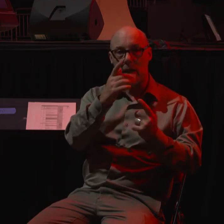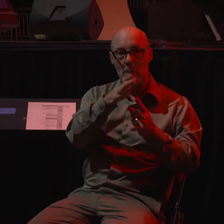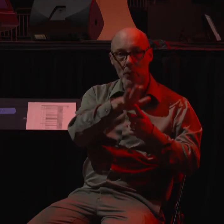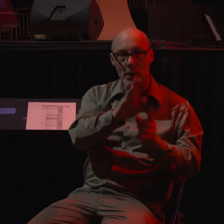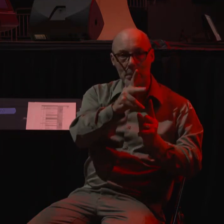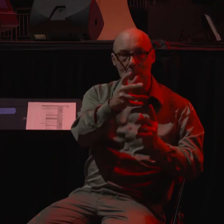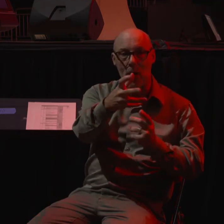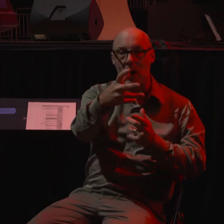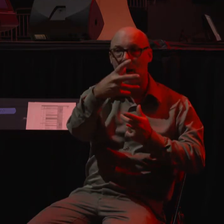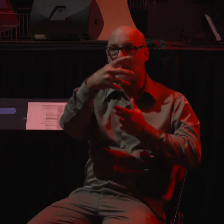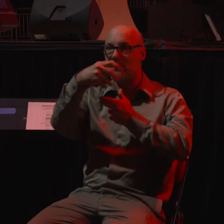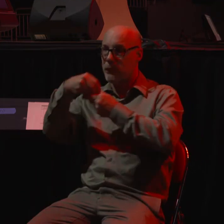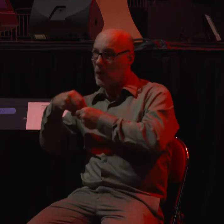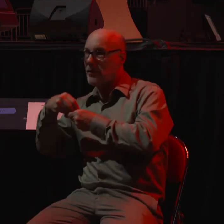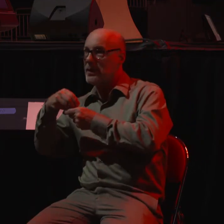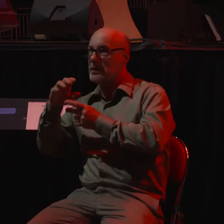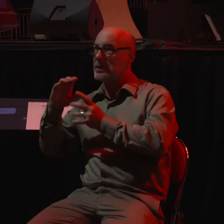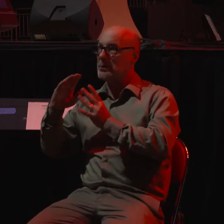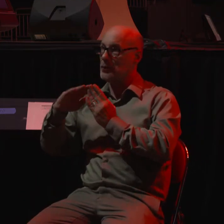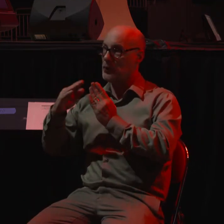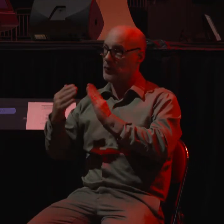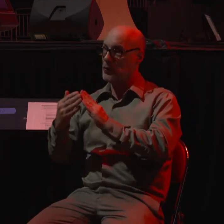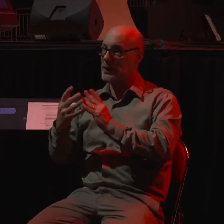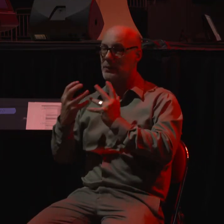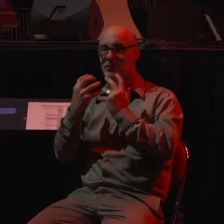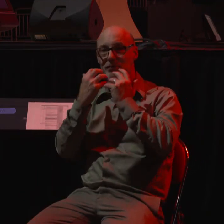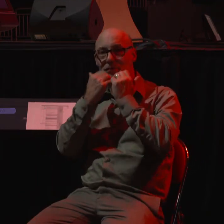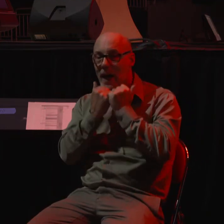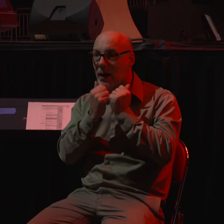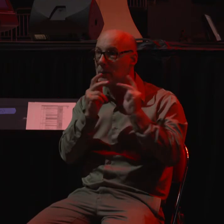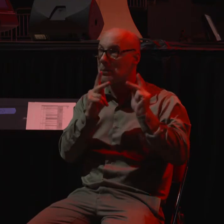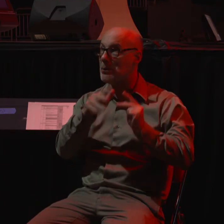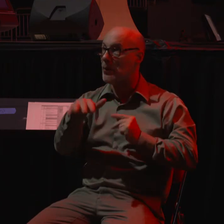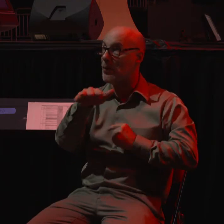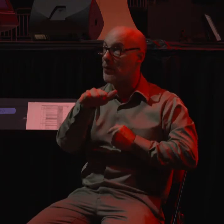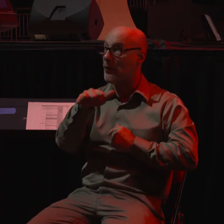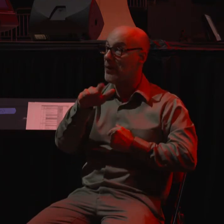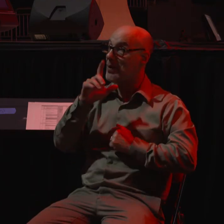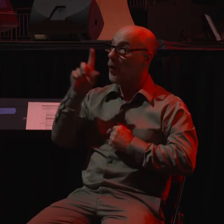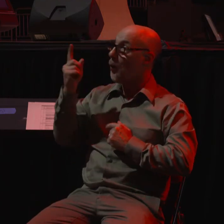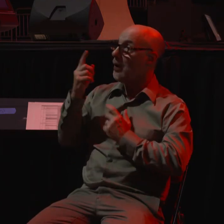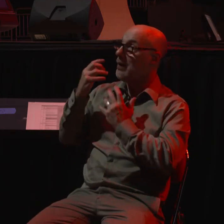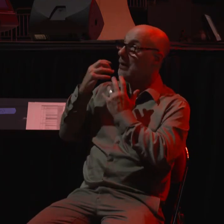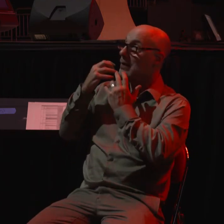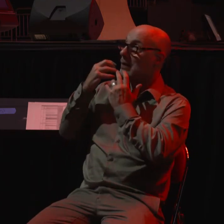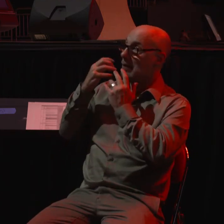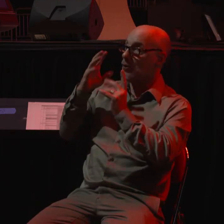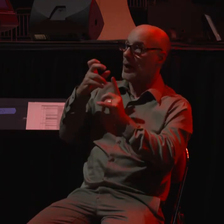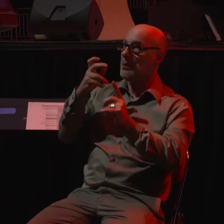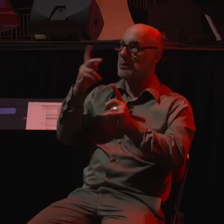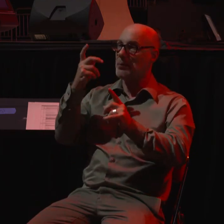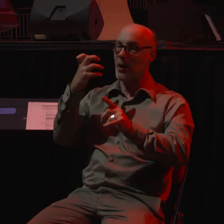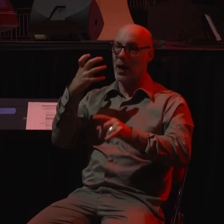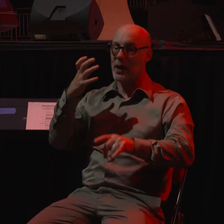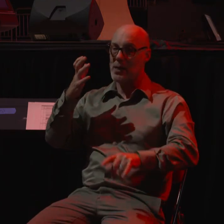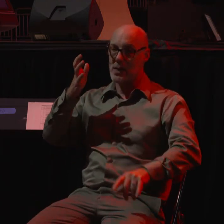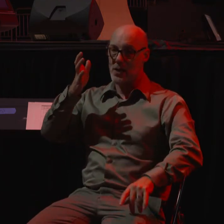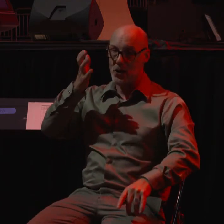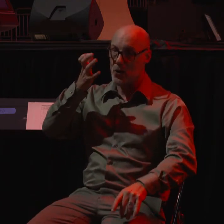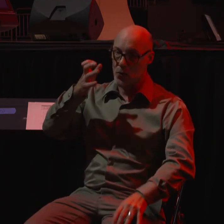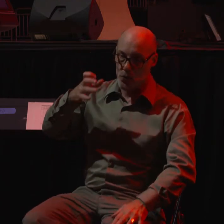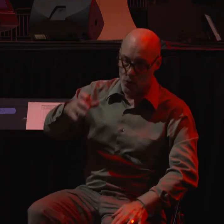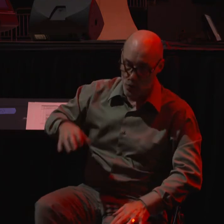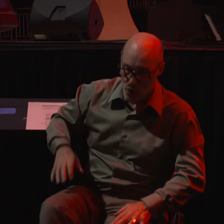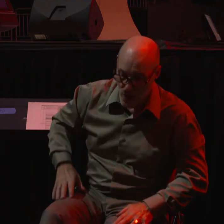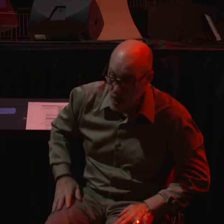about valuing people, he talks about valuing not just those who have the boot on their necks, but also the one wearing the